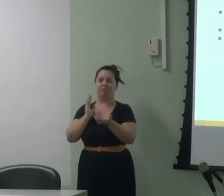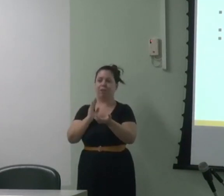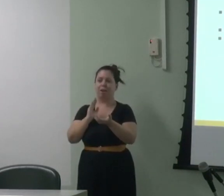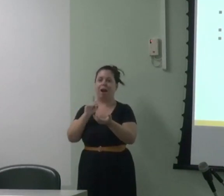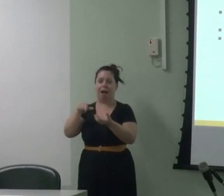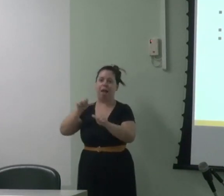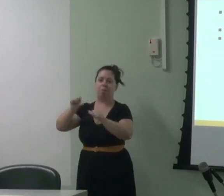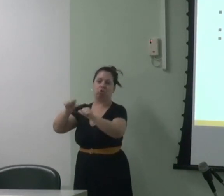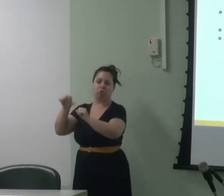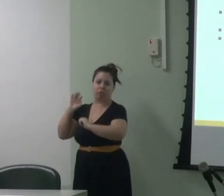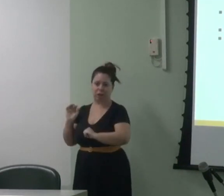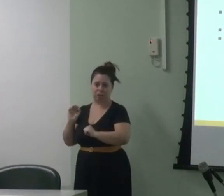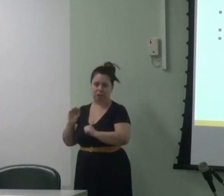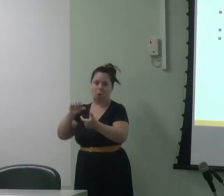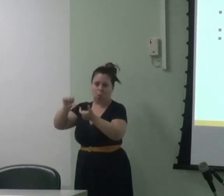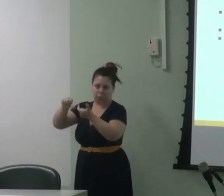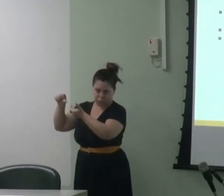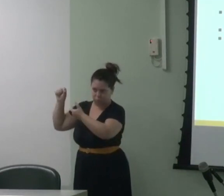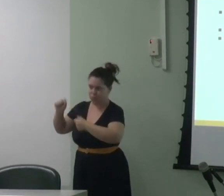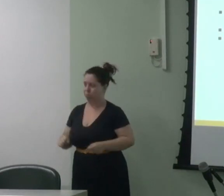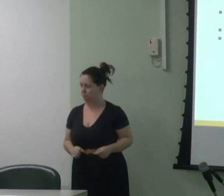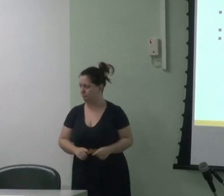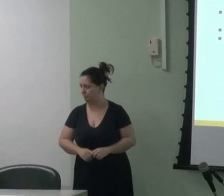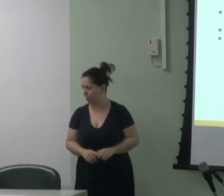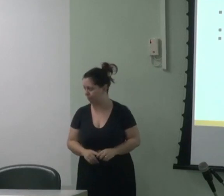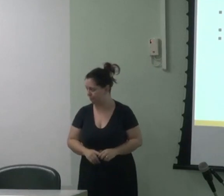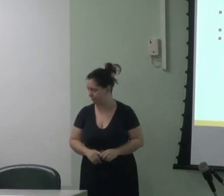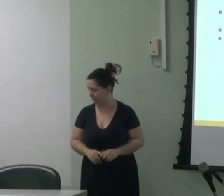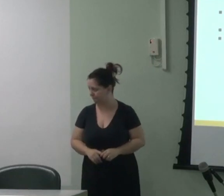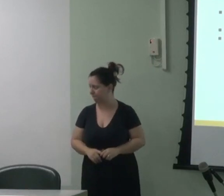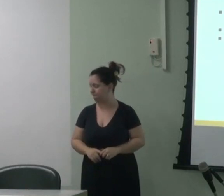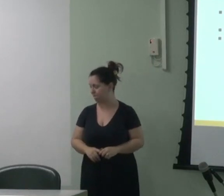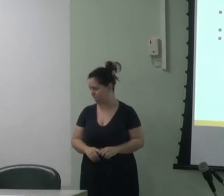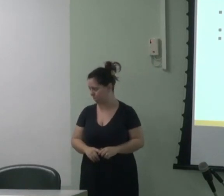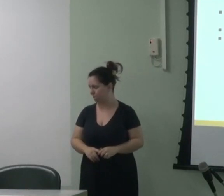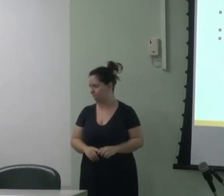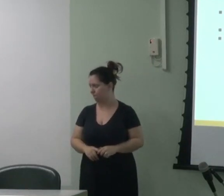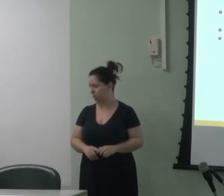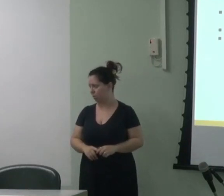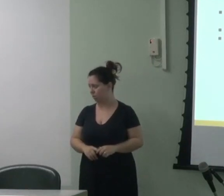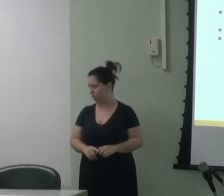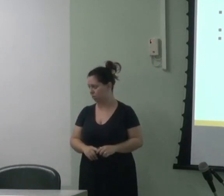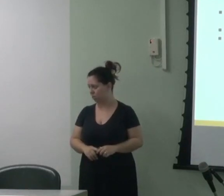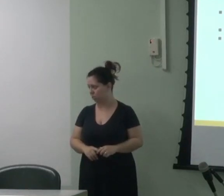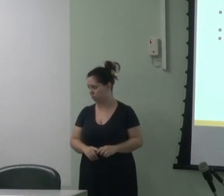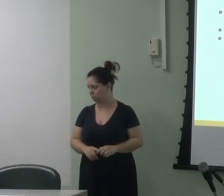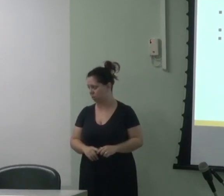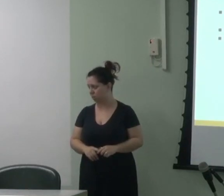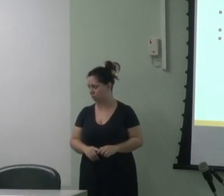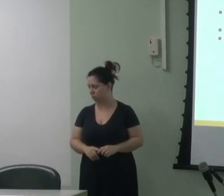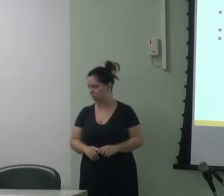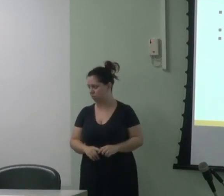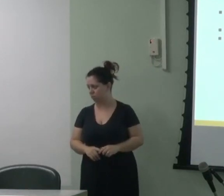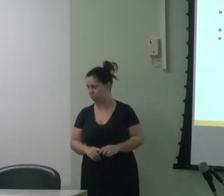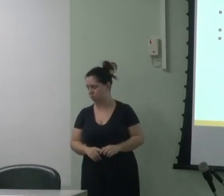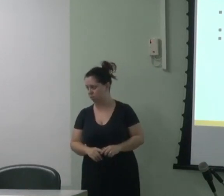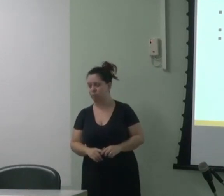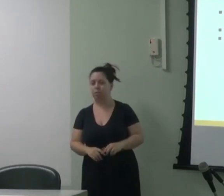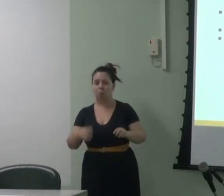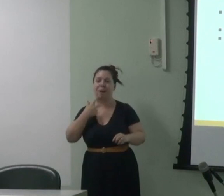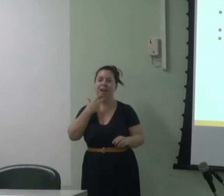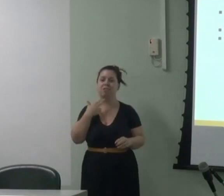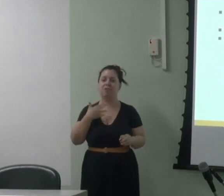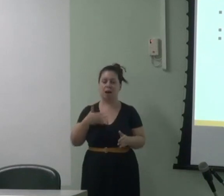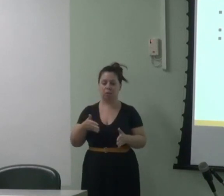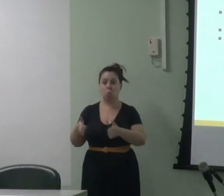supposed to be the base form to derive the angelic adjective, then it becomes the base form for